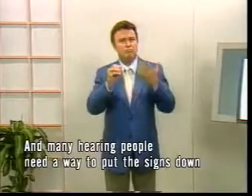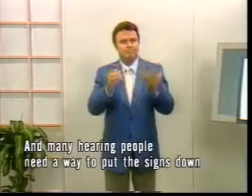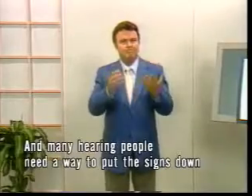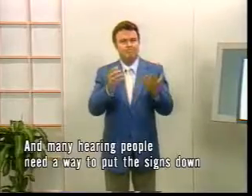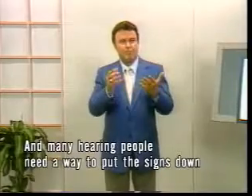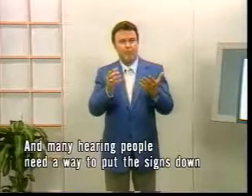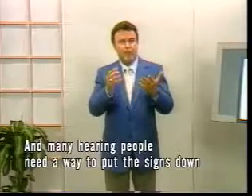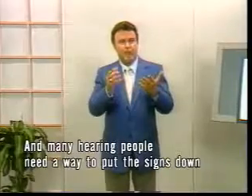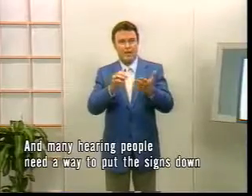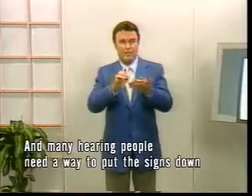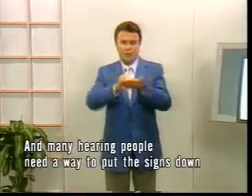way to